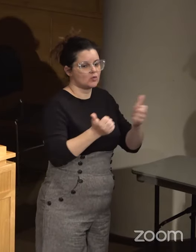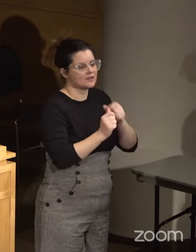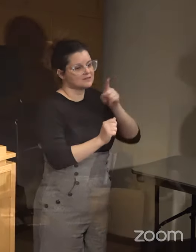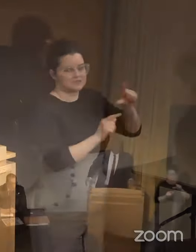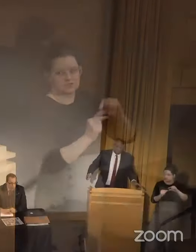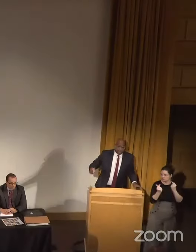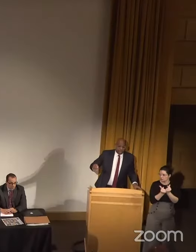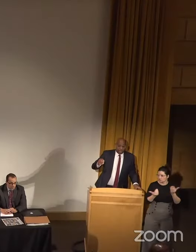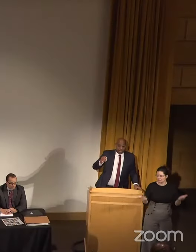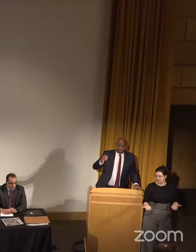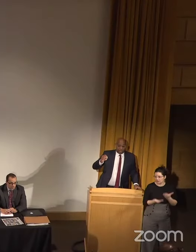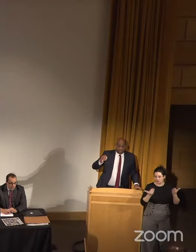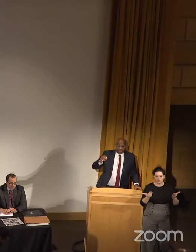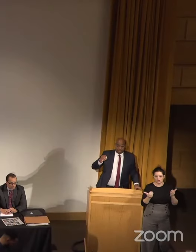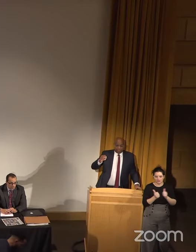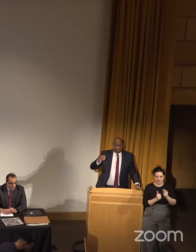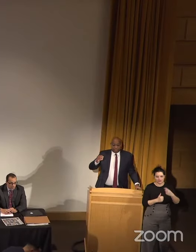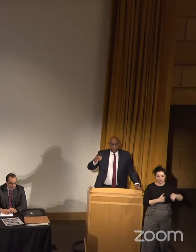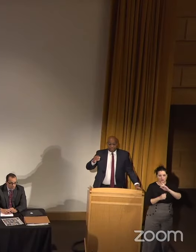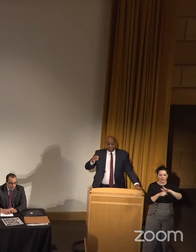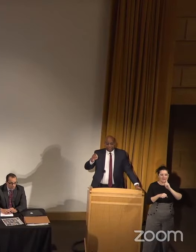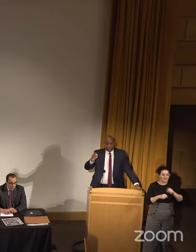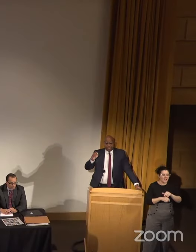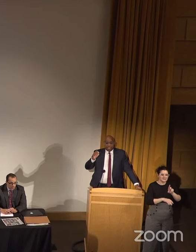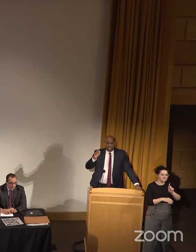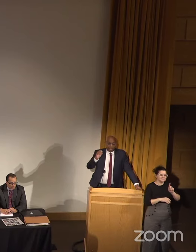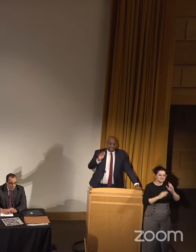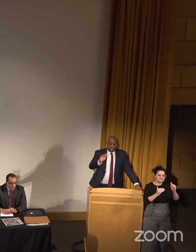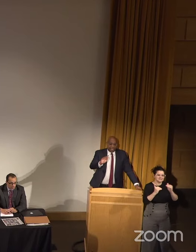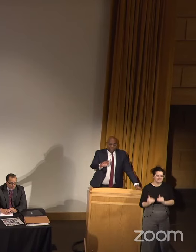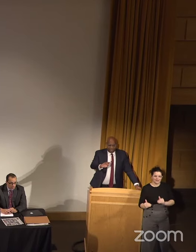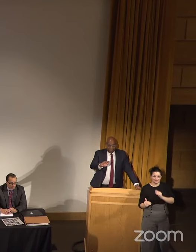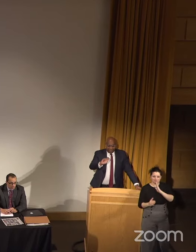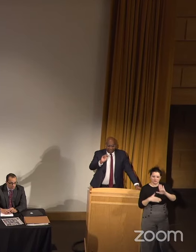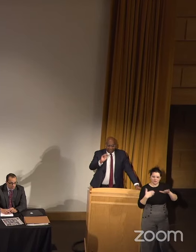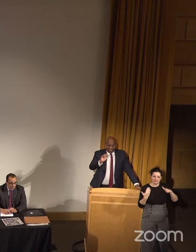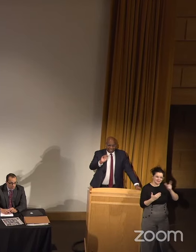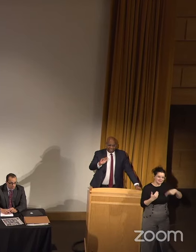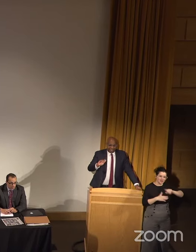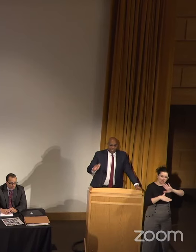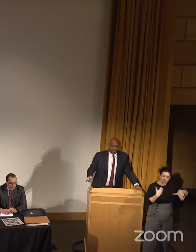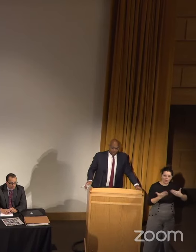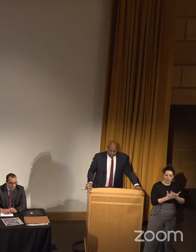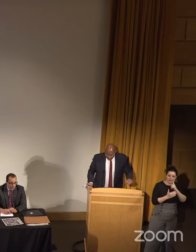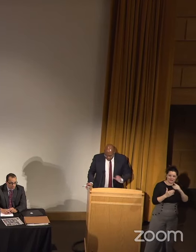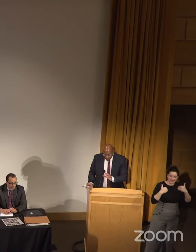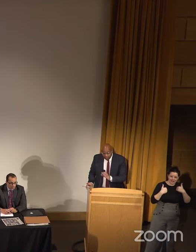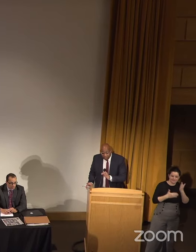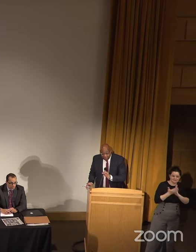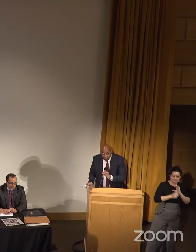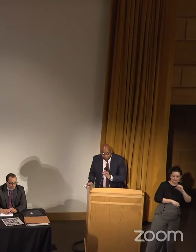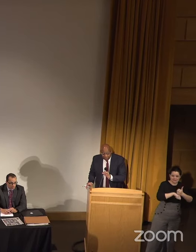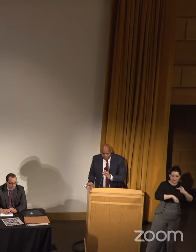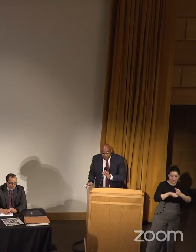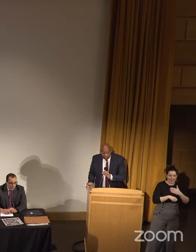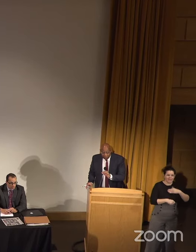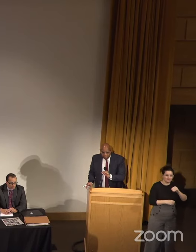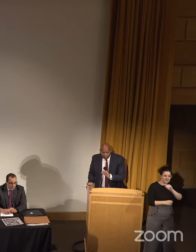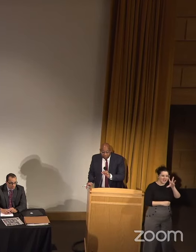group here, y'all are at a disadvantage, because they already have got some set up. We,